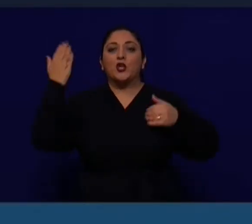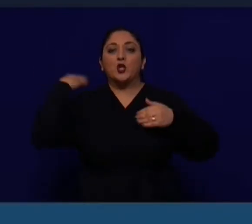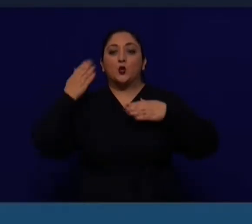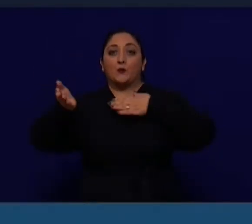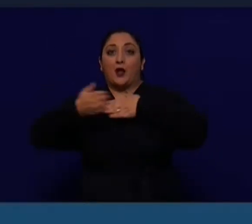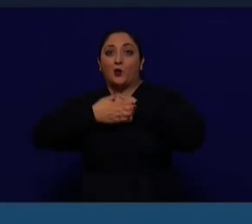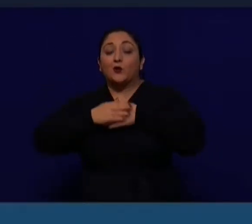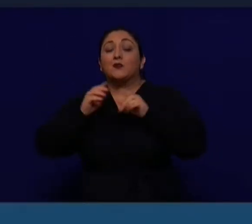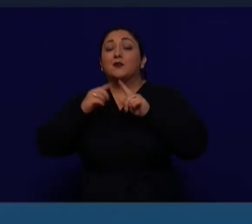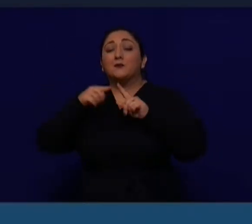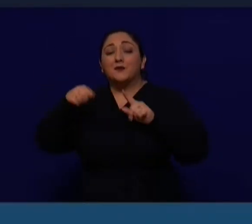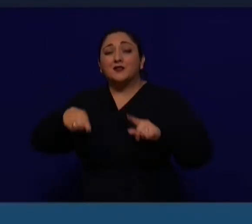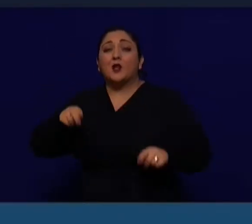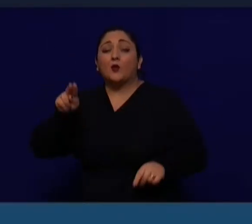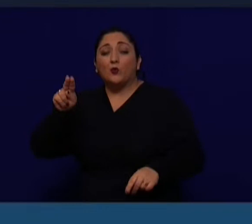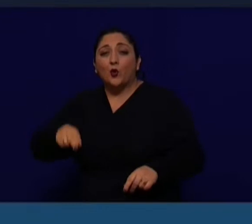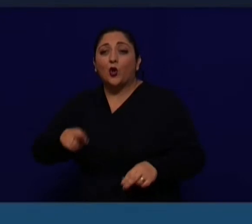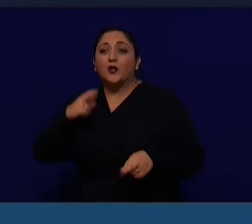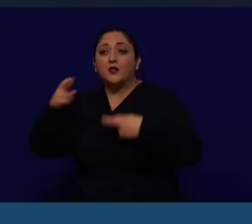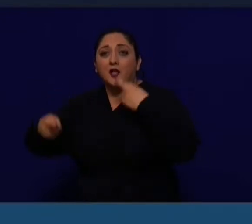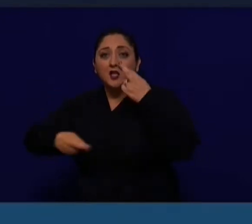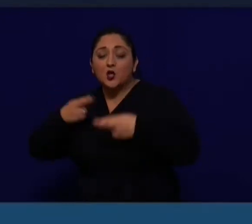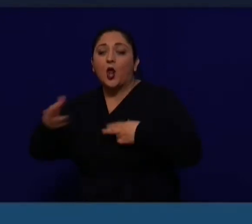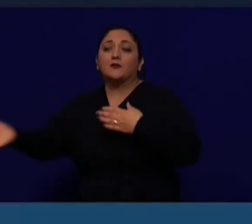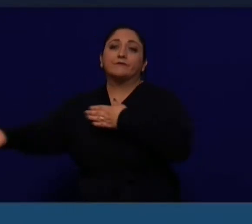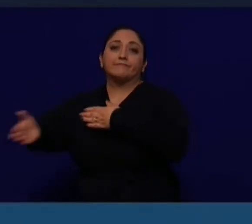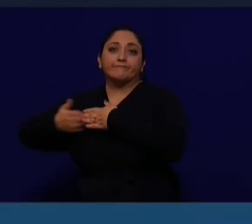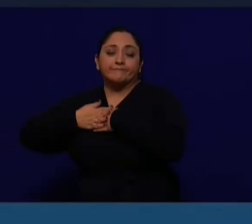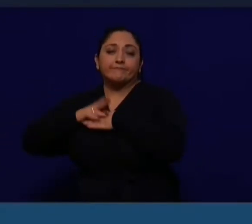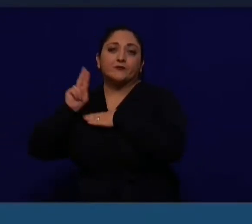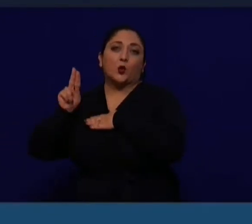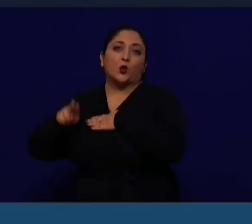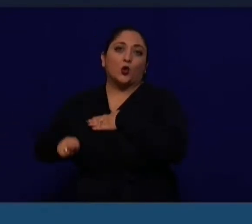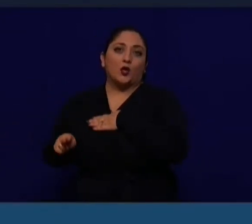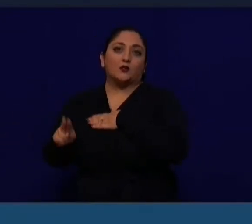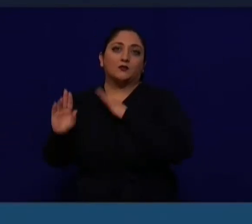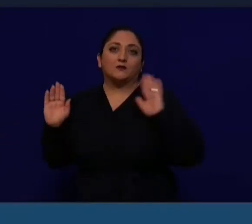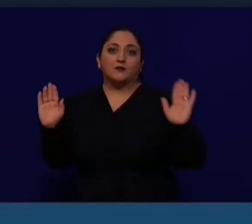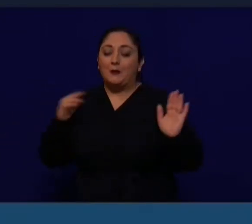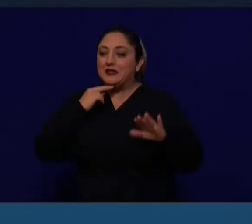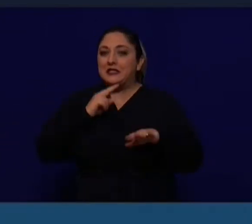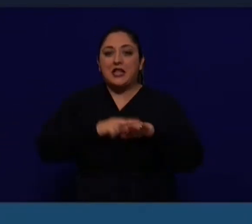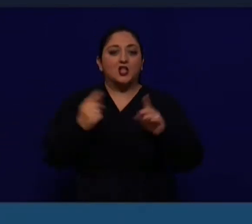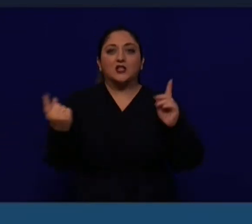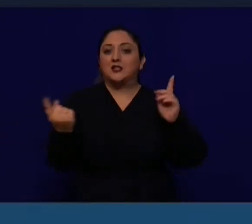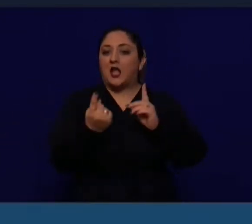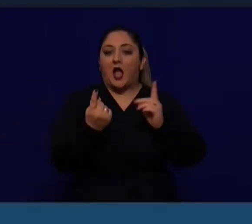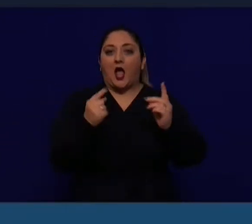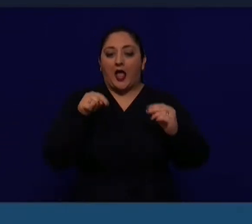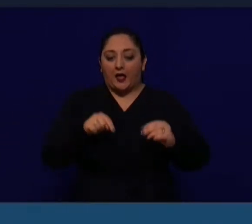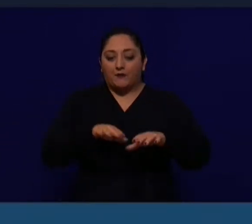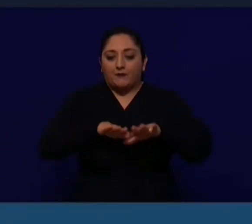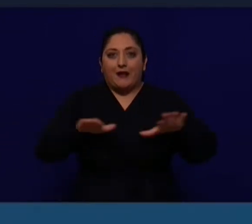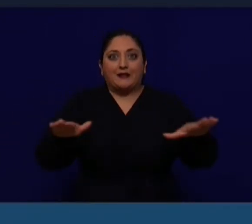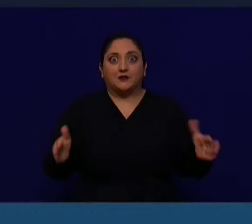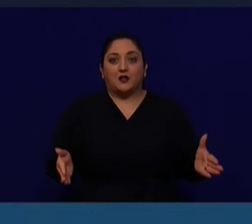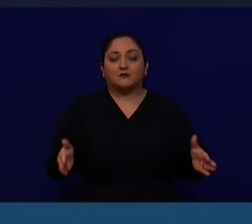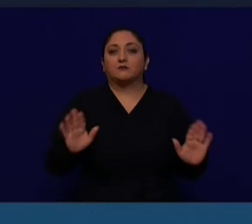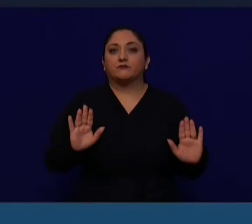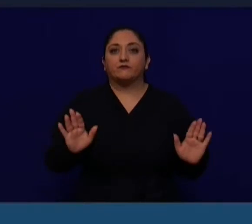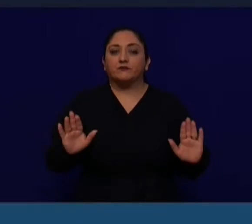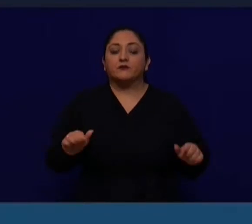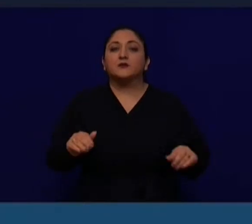kellna wkoll neqilbu r-restaurants u l-snack bars li ma jkollokx iktar nies li jiltaqgħu madwar mejda flimkien